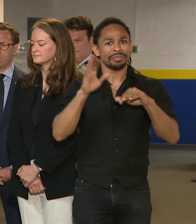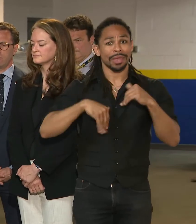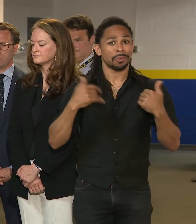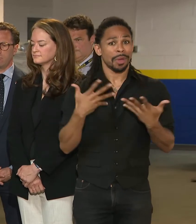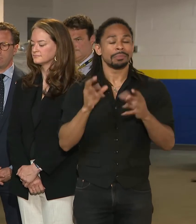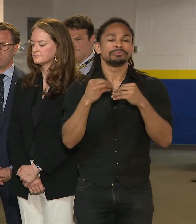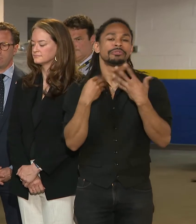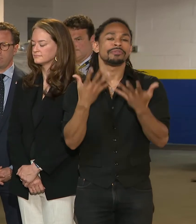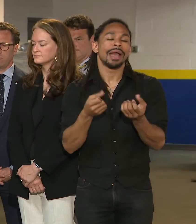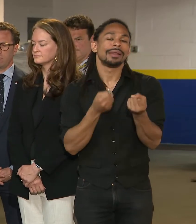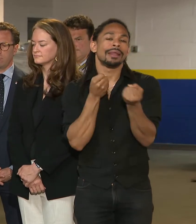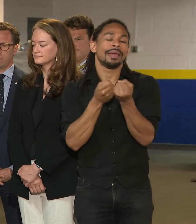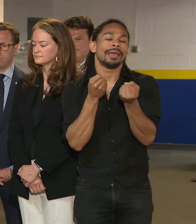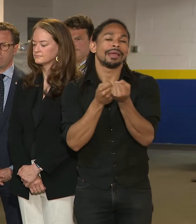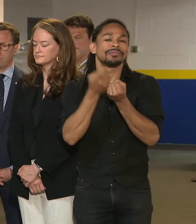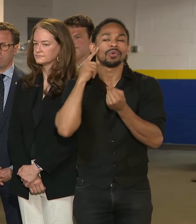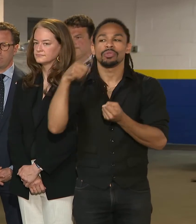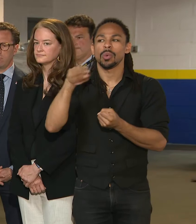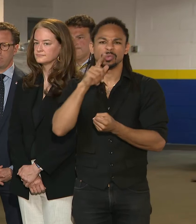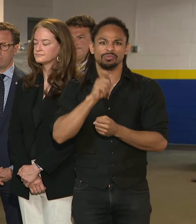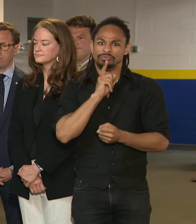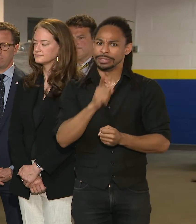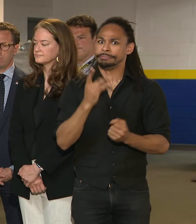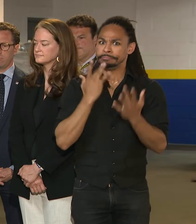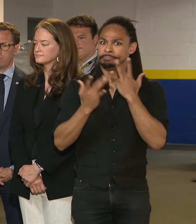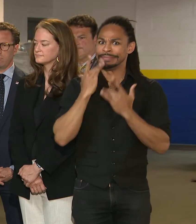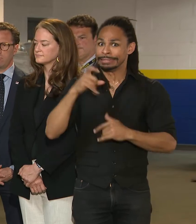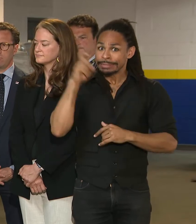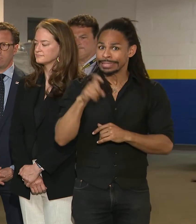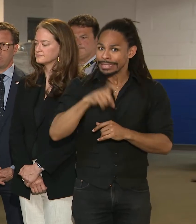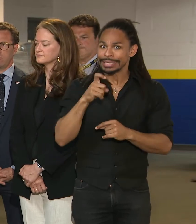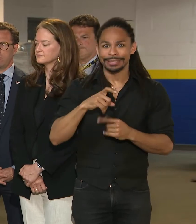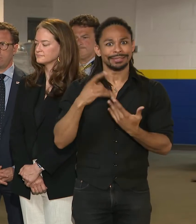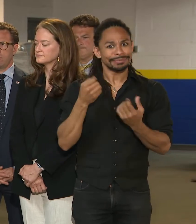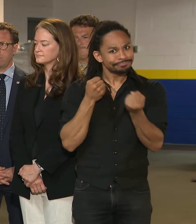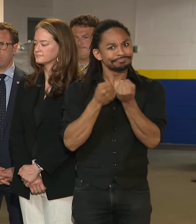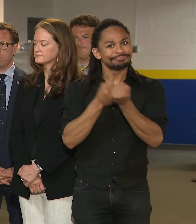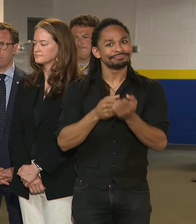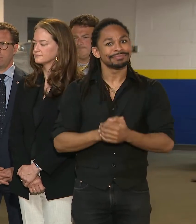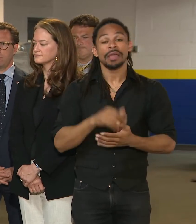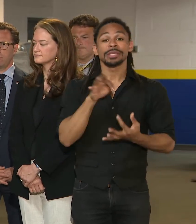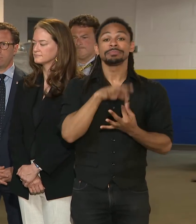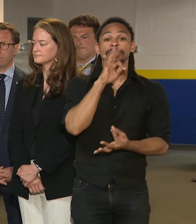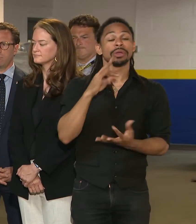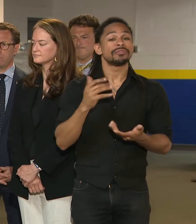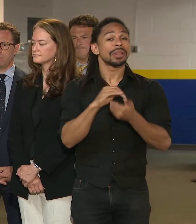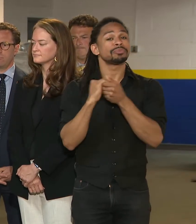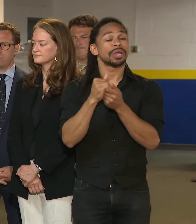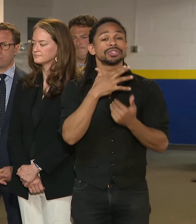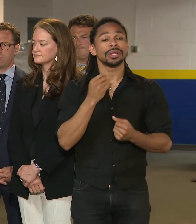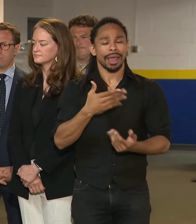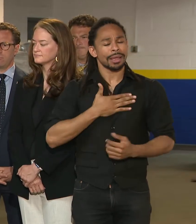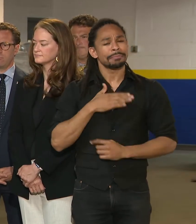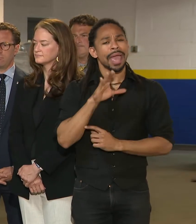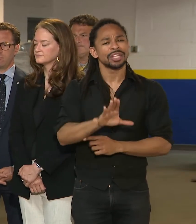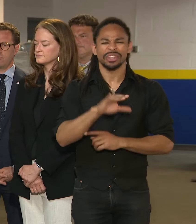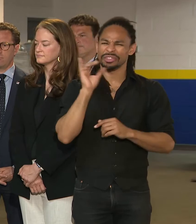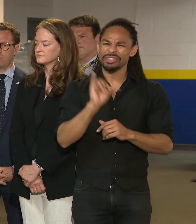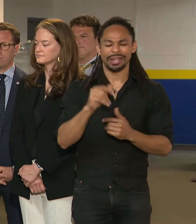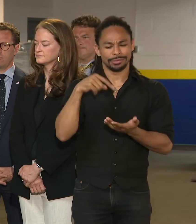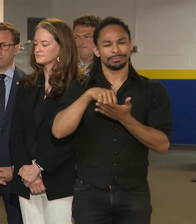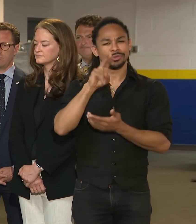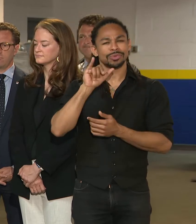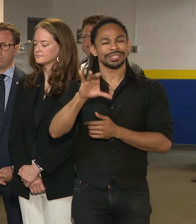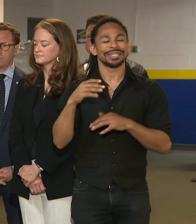providing aid to those in greatest need. The spirit of collaboration and compassion are defining qualities of our great city, and